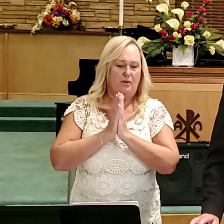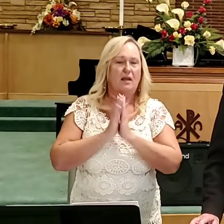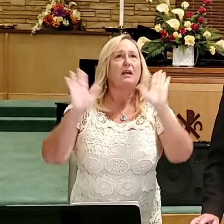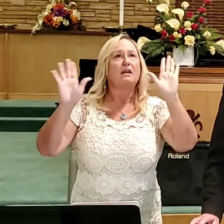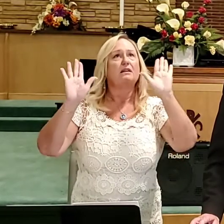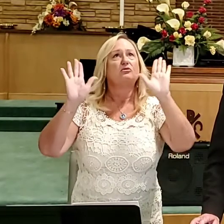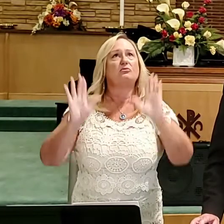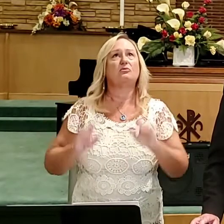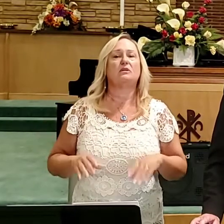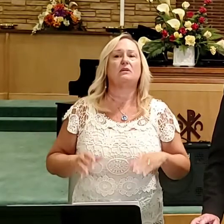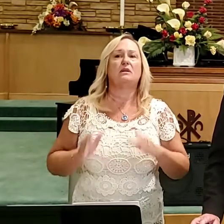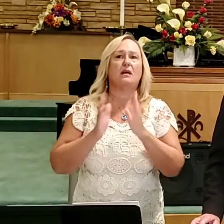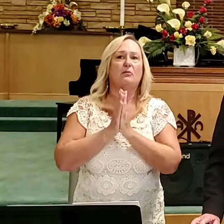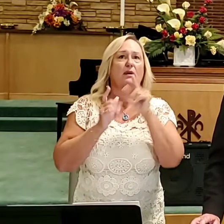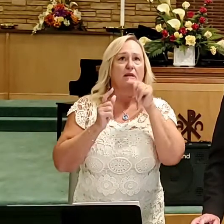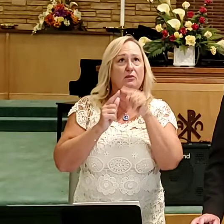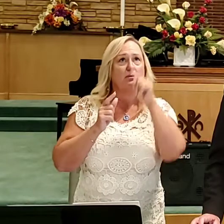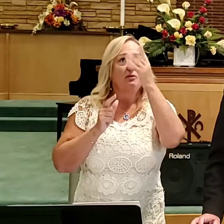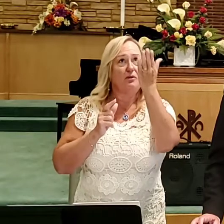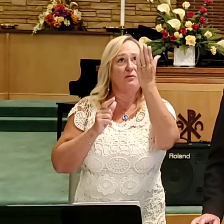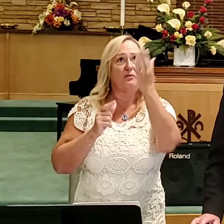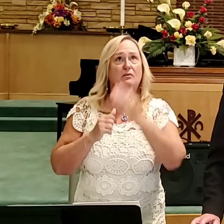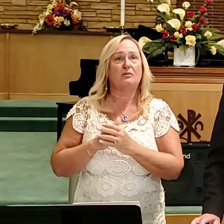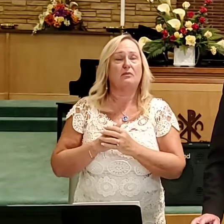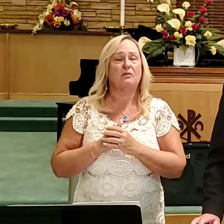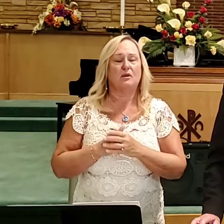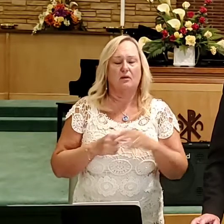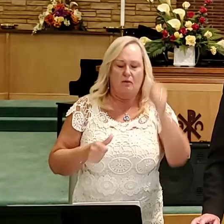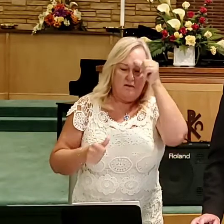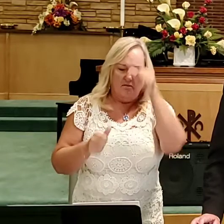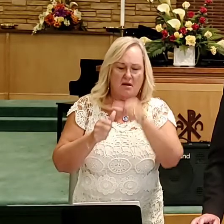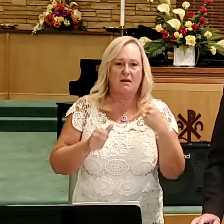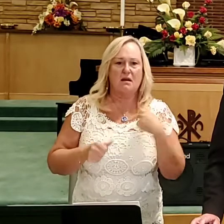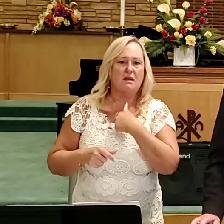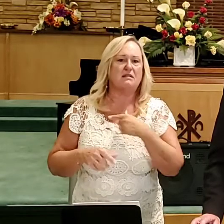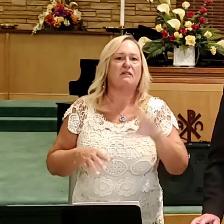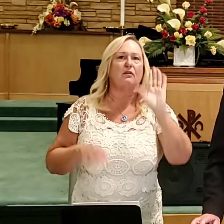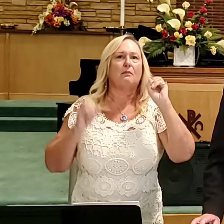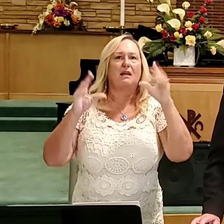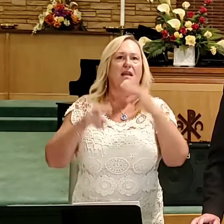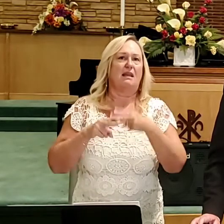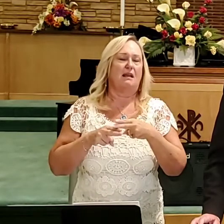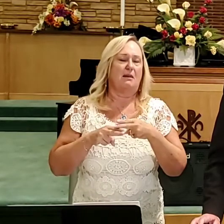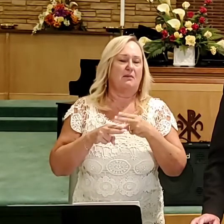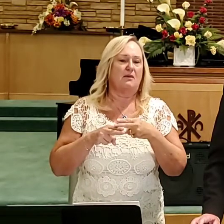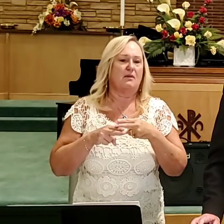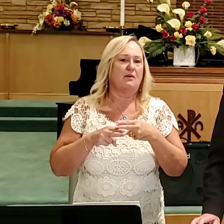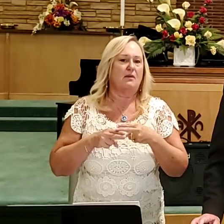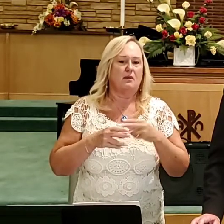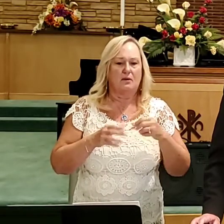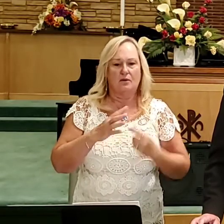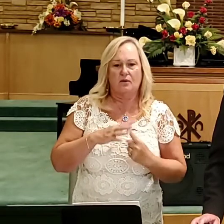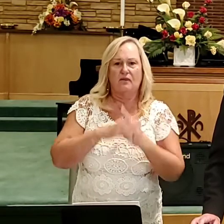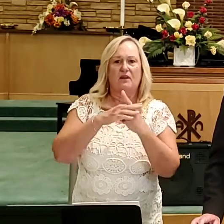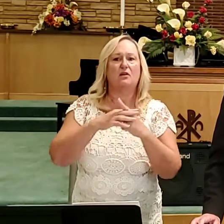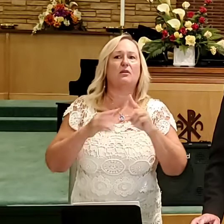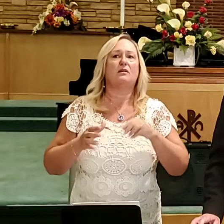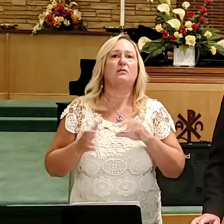you and pray to you. Remind us of your many names revealed in